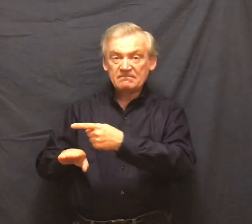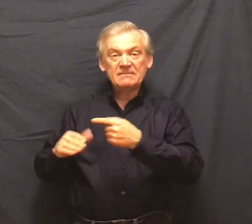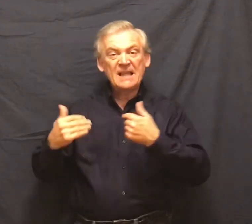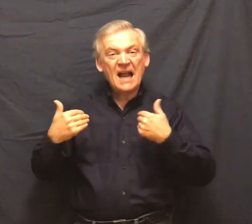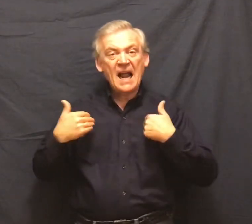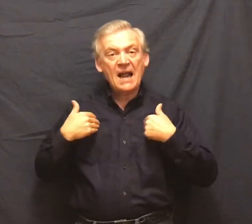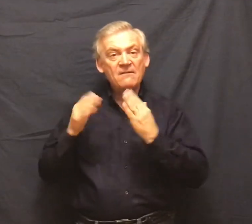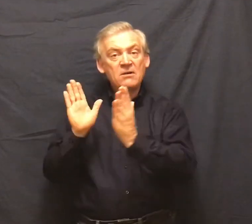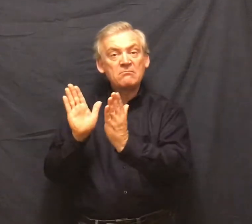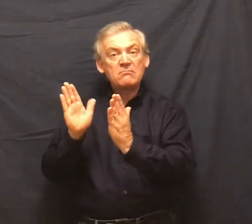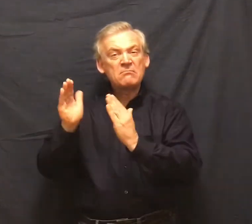bunk.